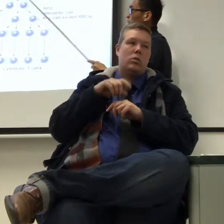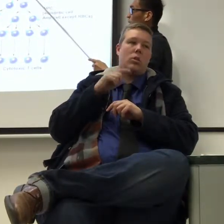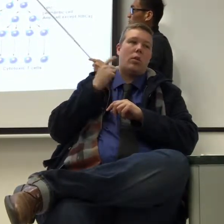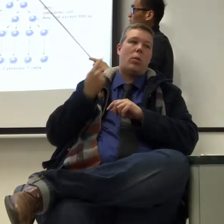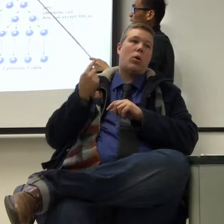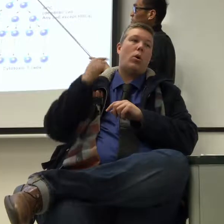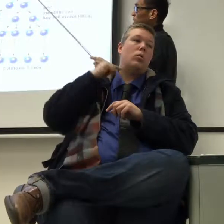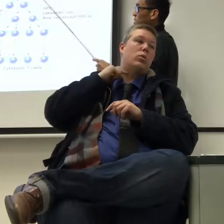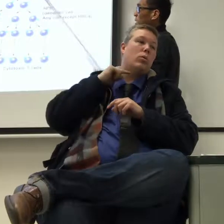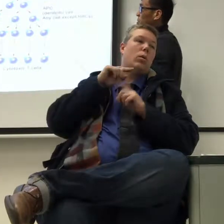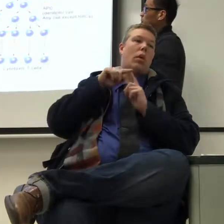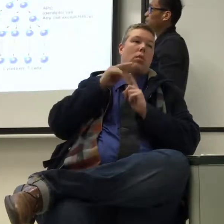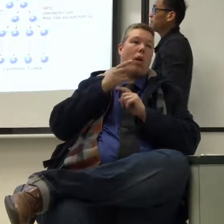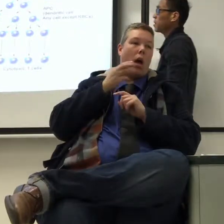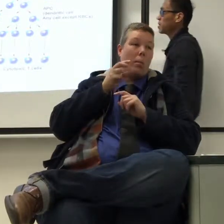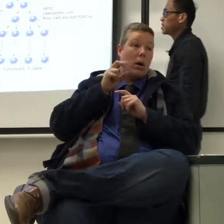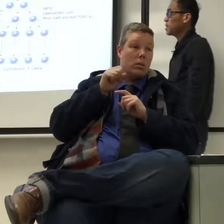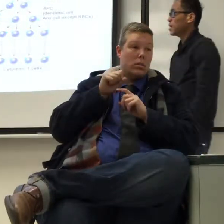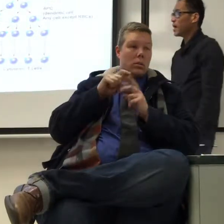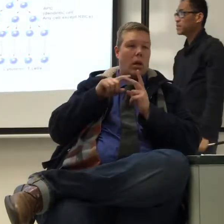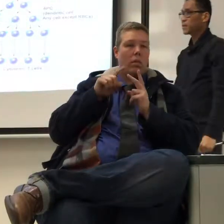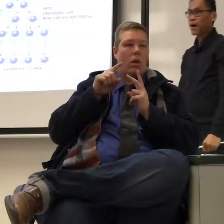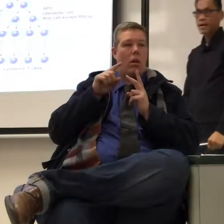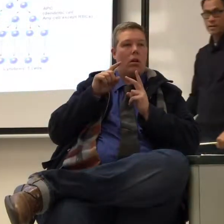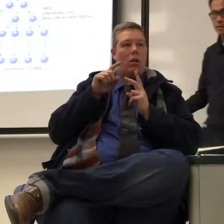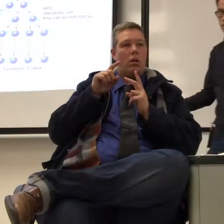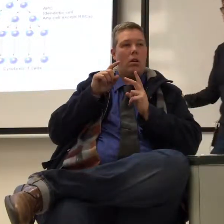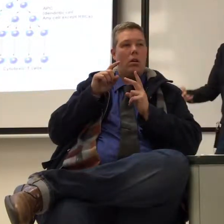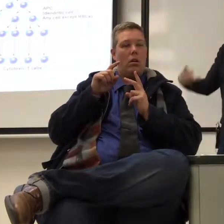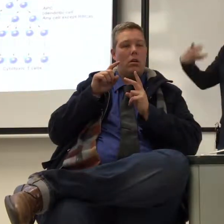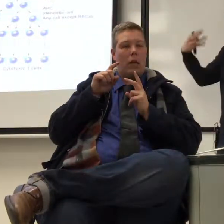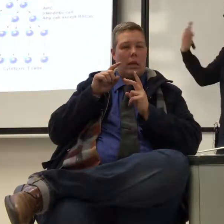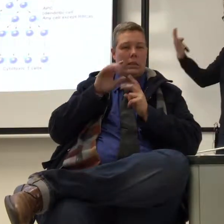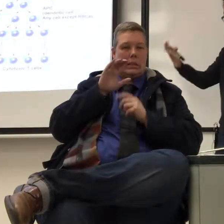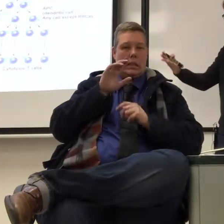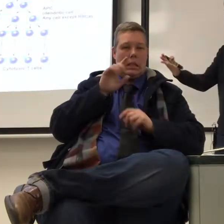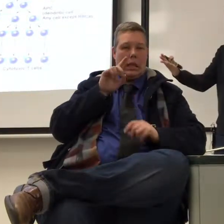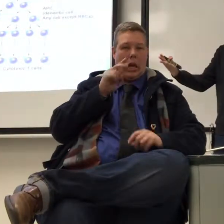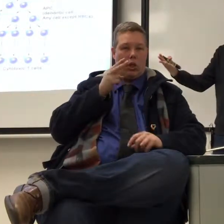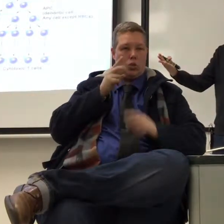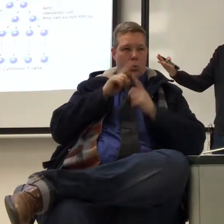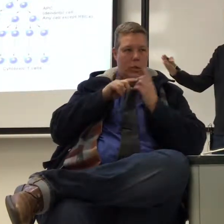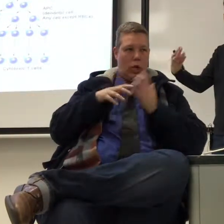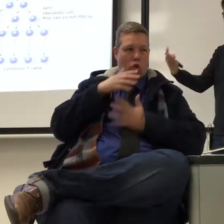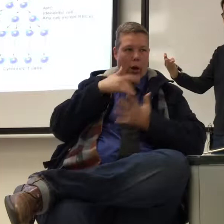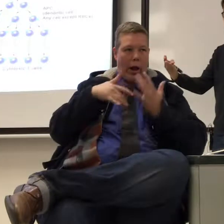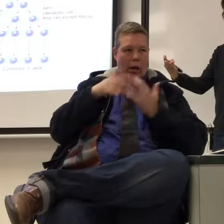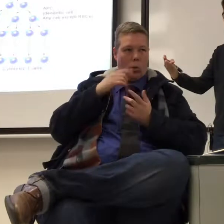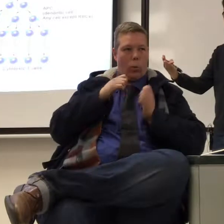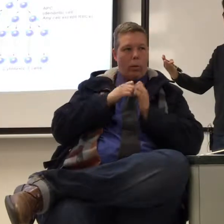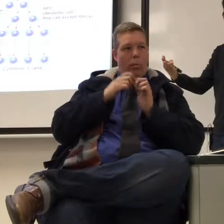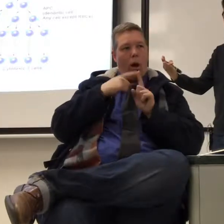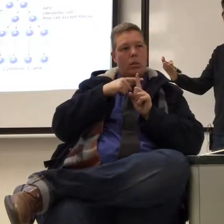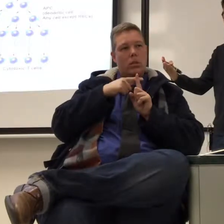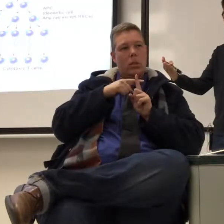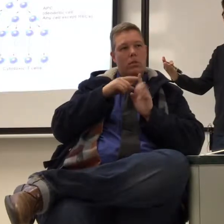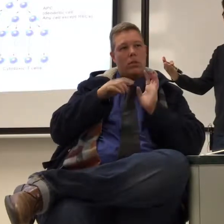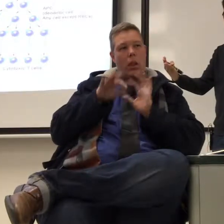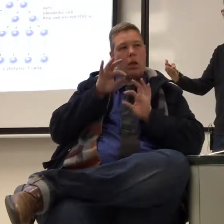rounds of selection. We gave the example of the CD8s interacting, around a positive selection. You can interact with